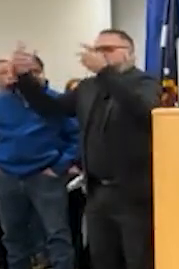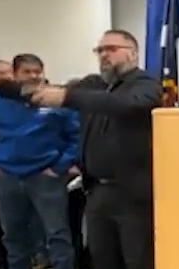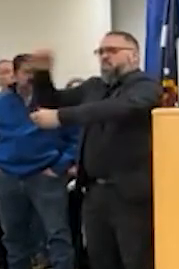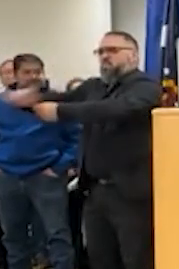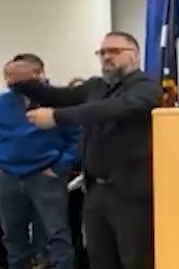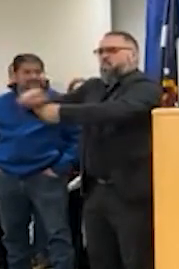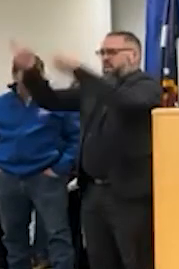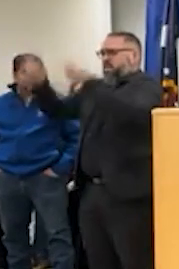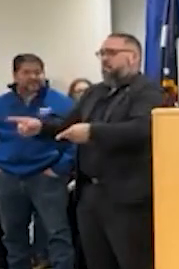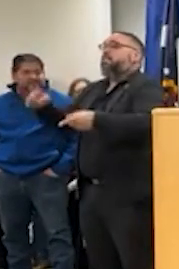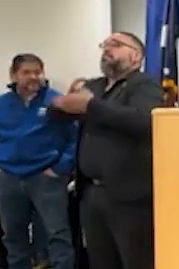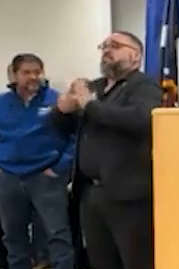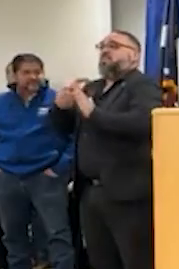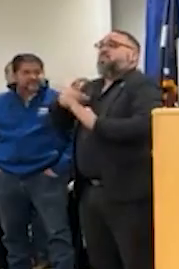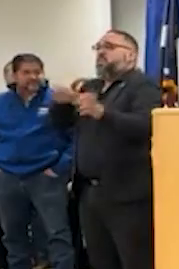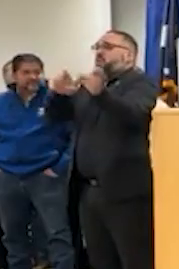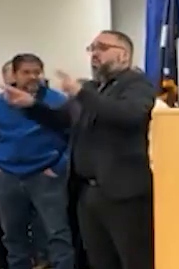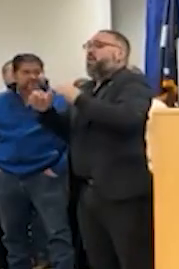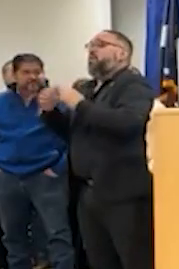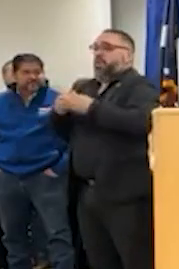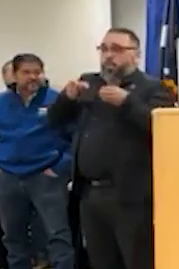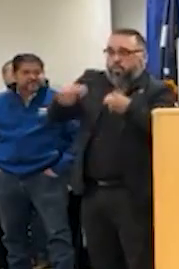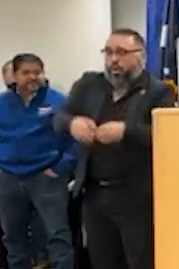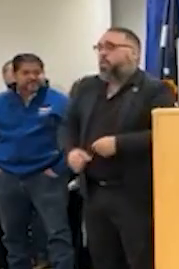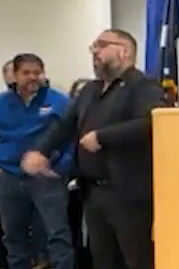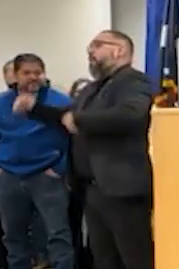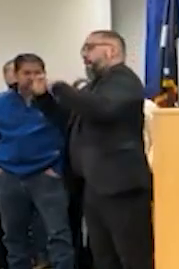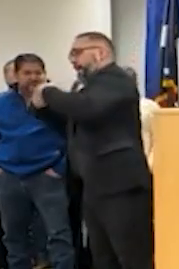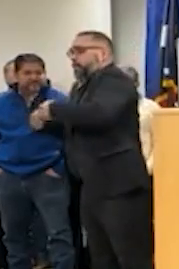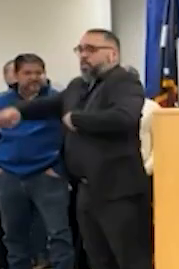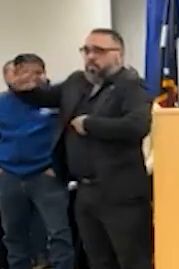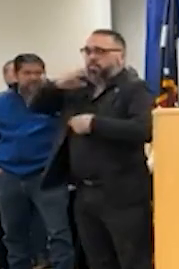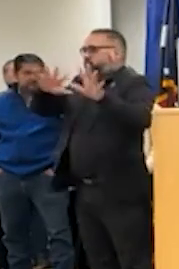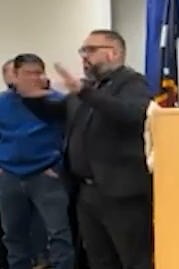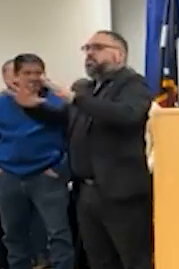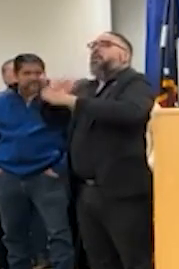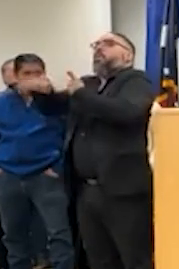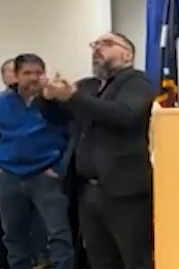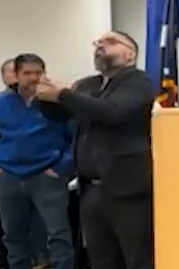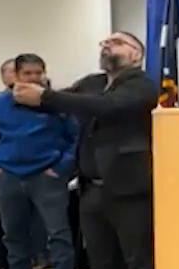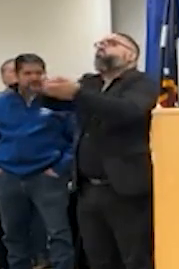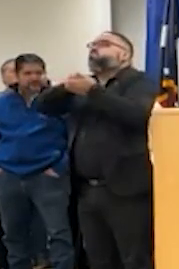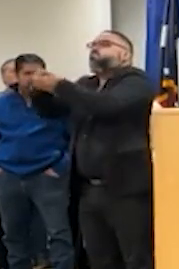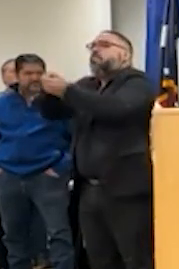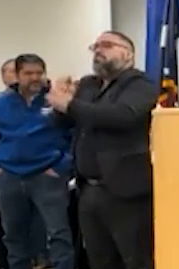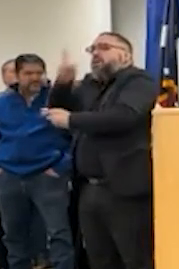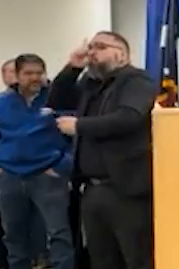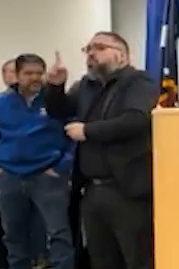are prepared, from the roads to the utilities, to certainly all the cross-collaboration across the department to ensure